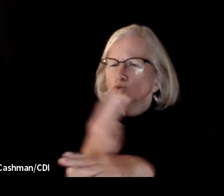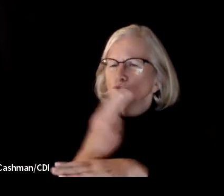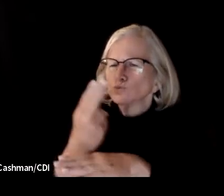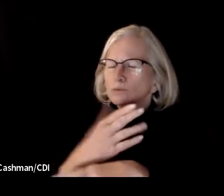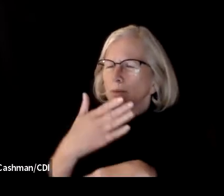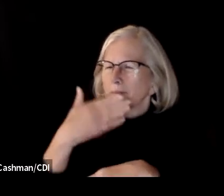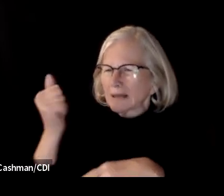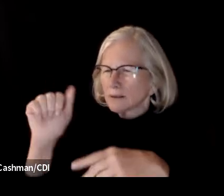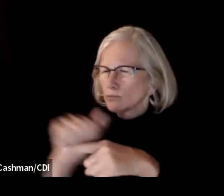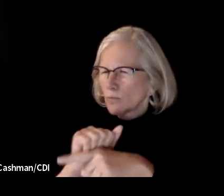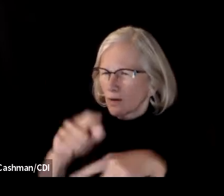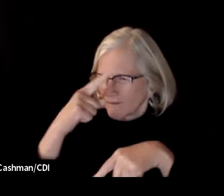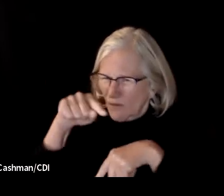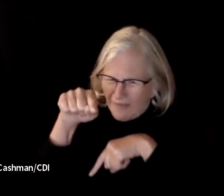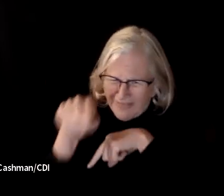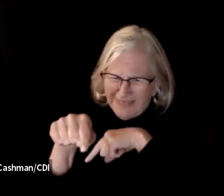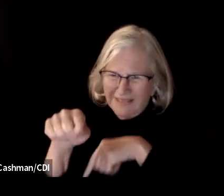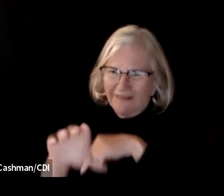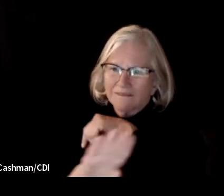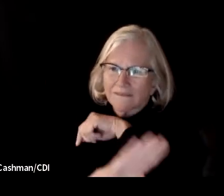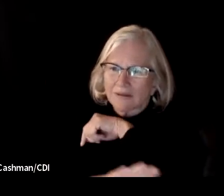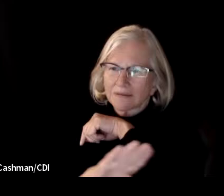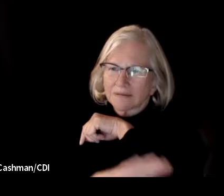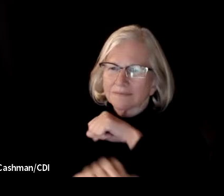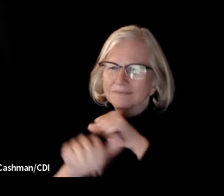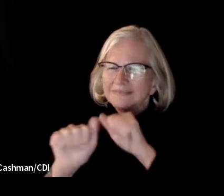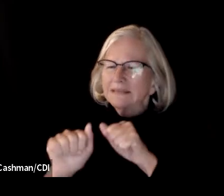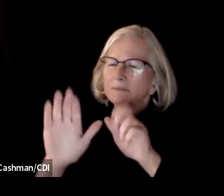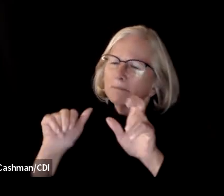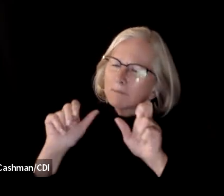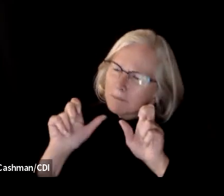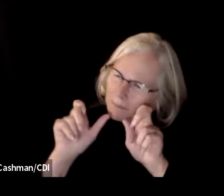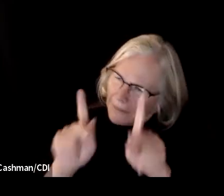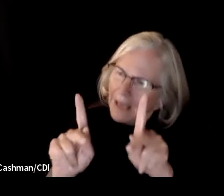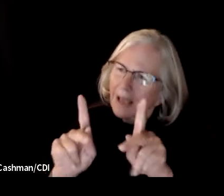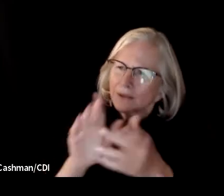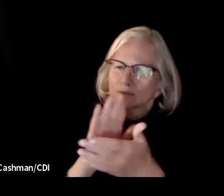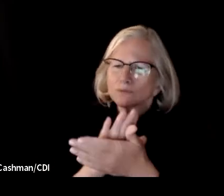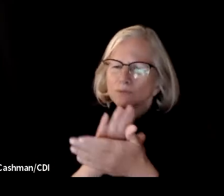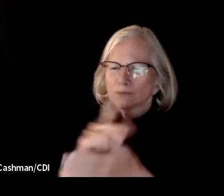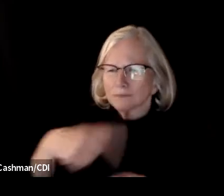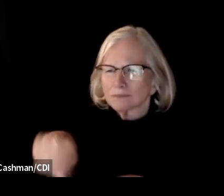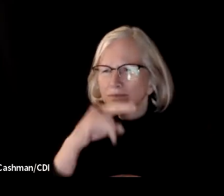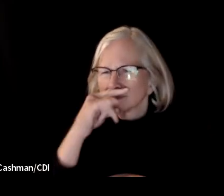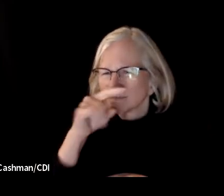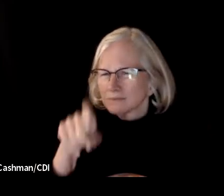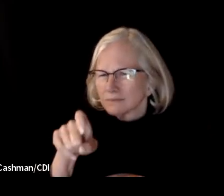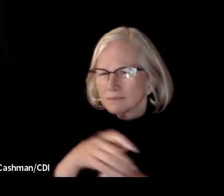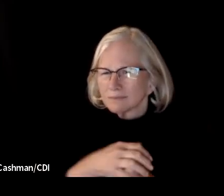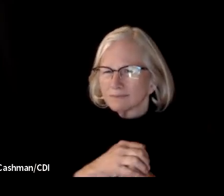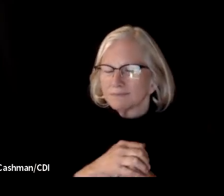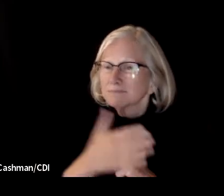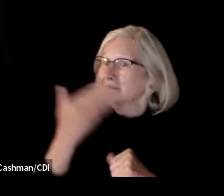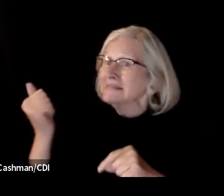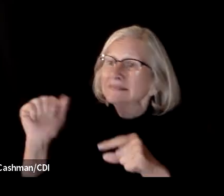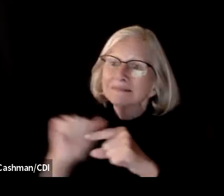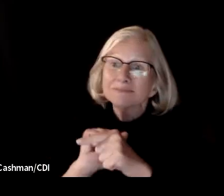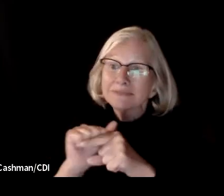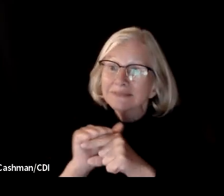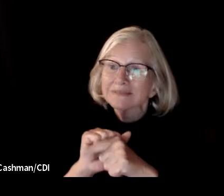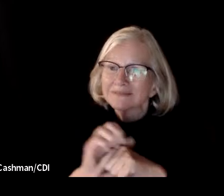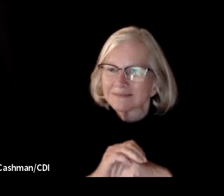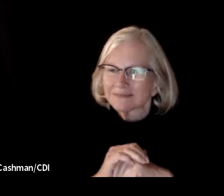the classroom safely and keep them there. These best practice recommendations provide a framework for local schools to